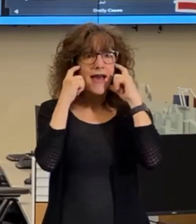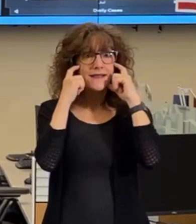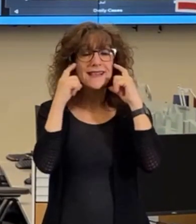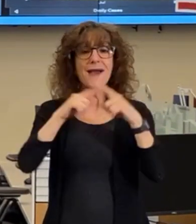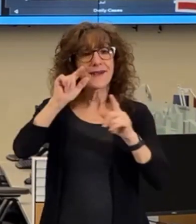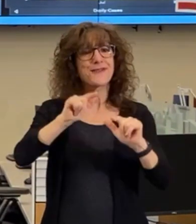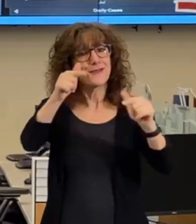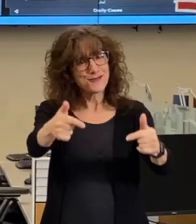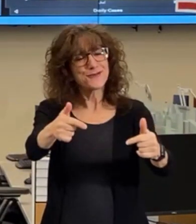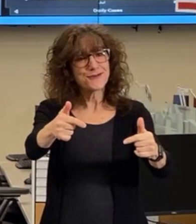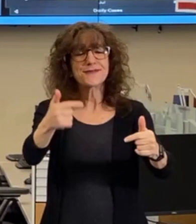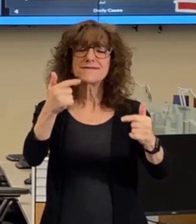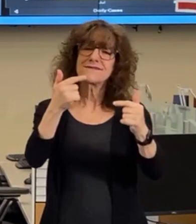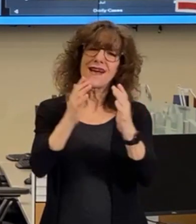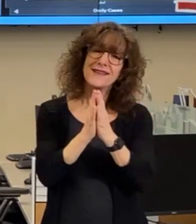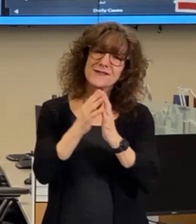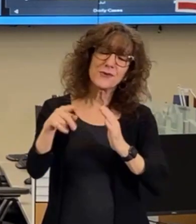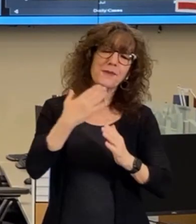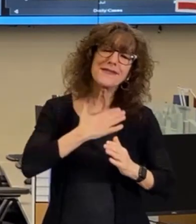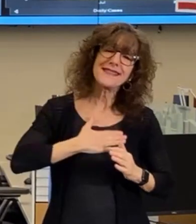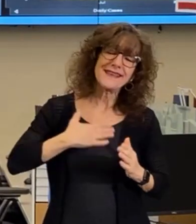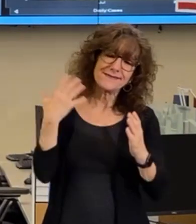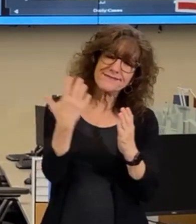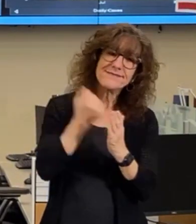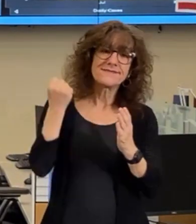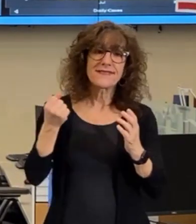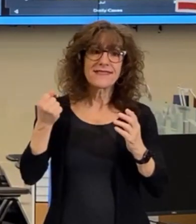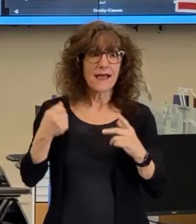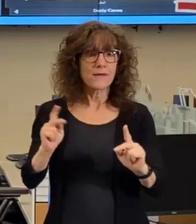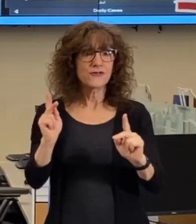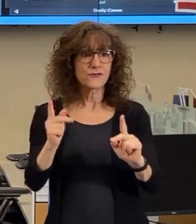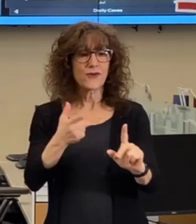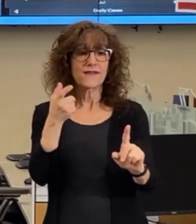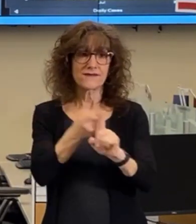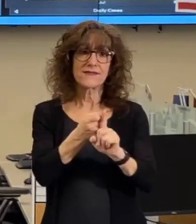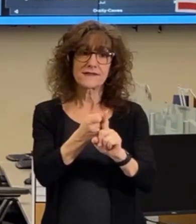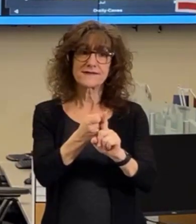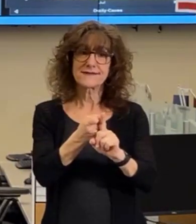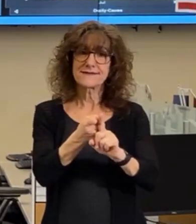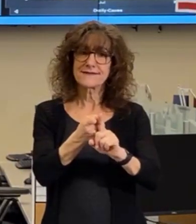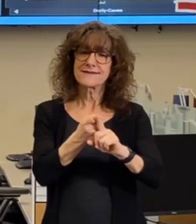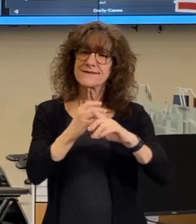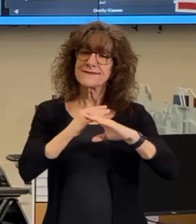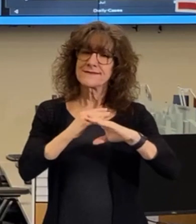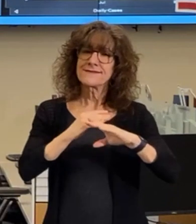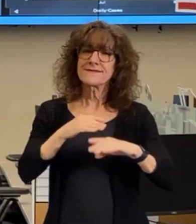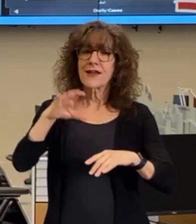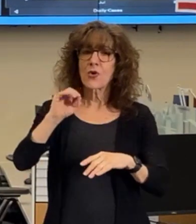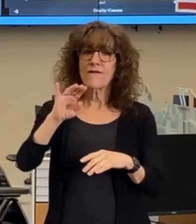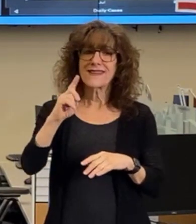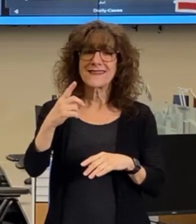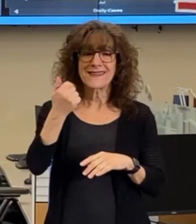it's your turn, we ask you also please to take the opportunity to get vaccinated against COVID-19. We have made